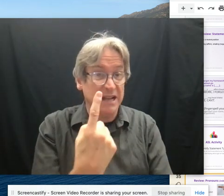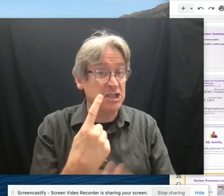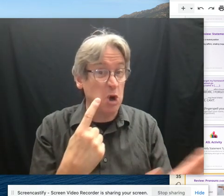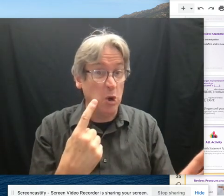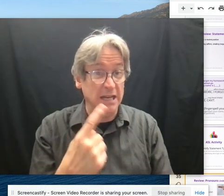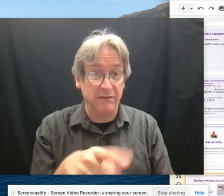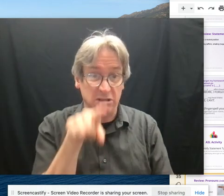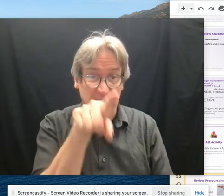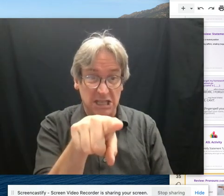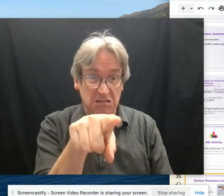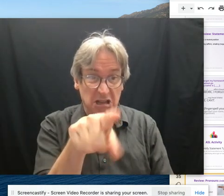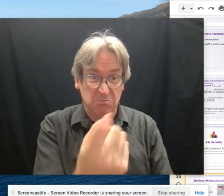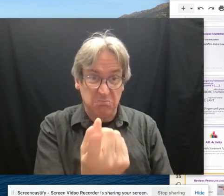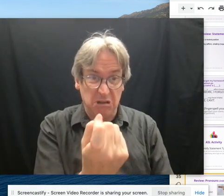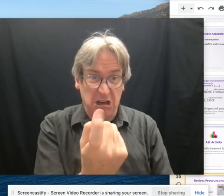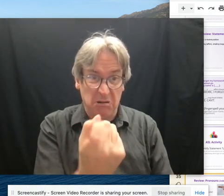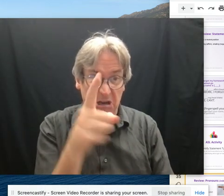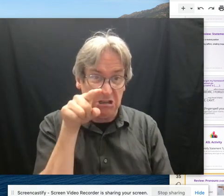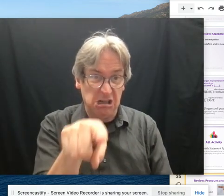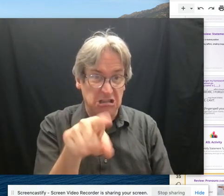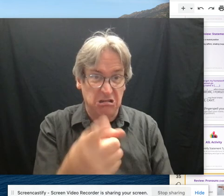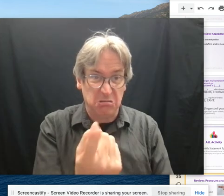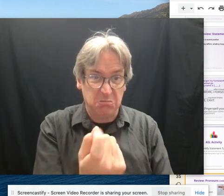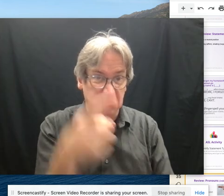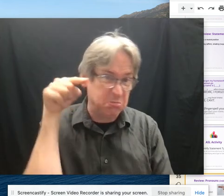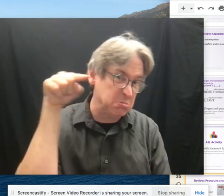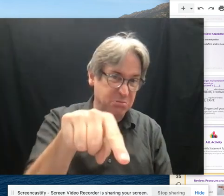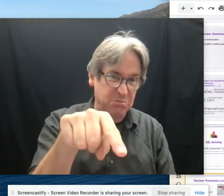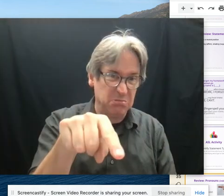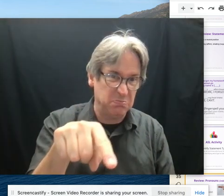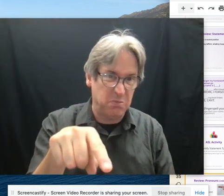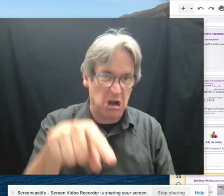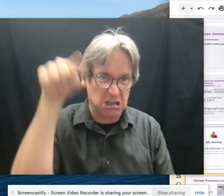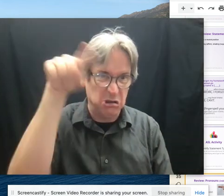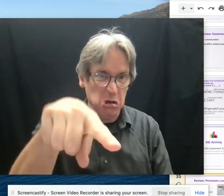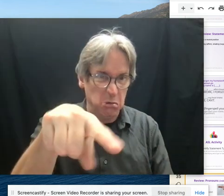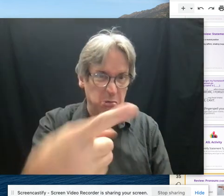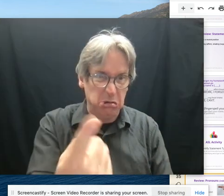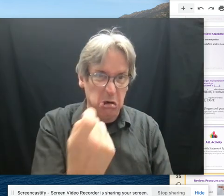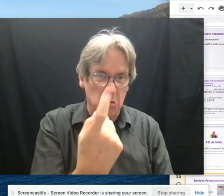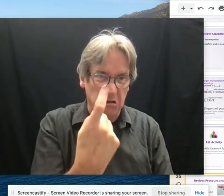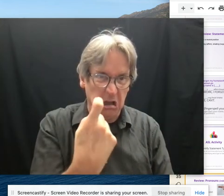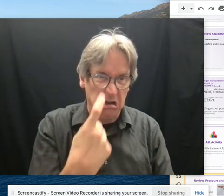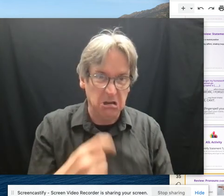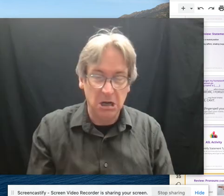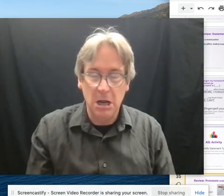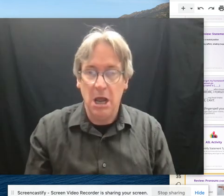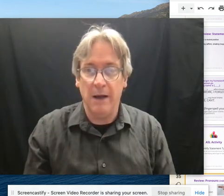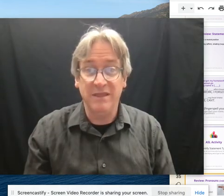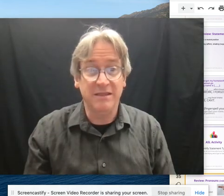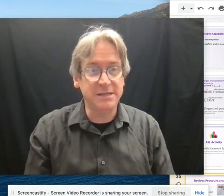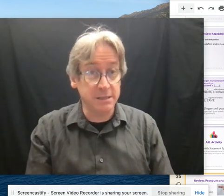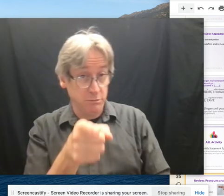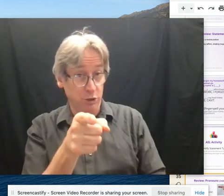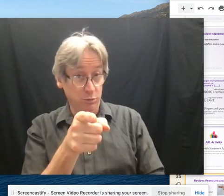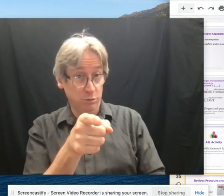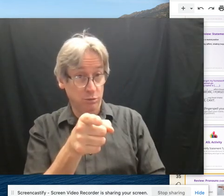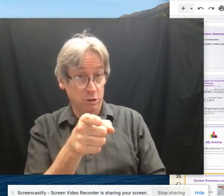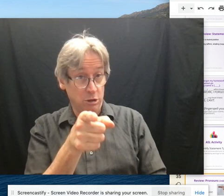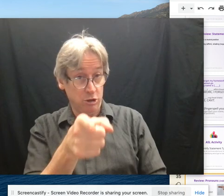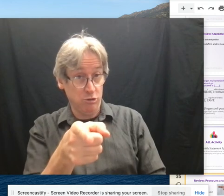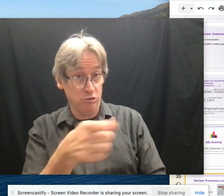here. That's totally different. That's like hearing, gesture, boss. You go over here. This is